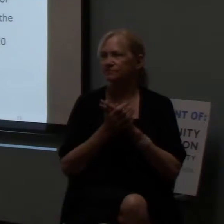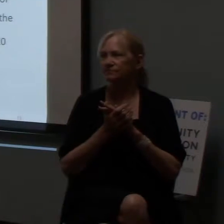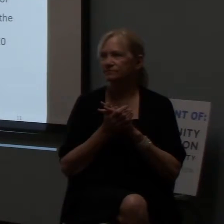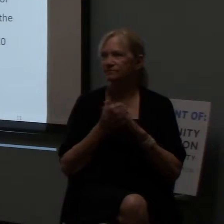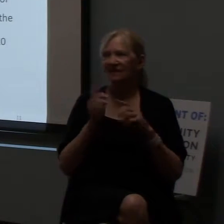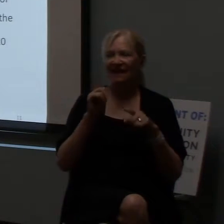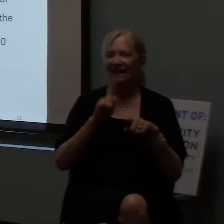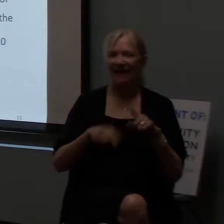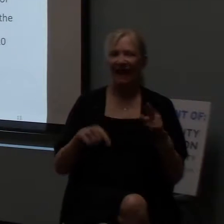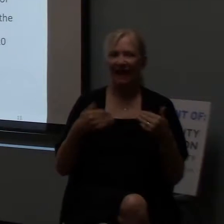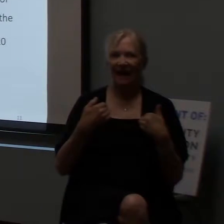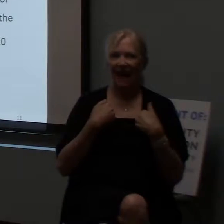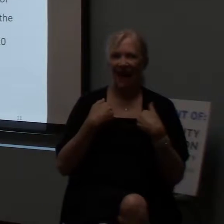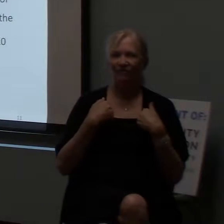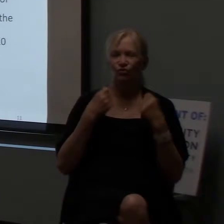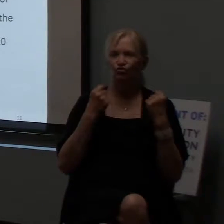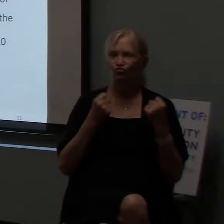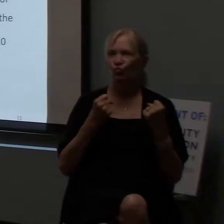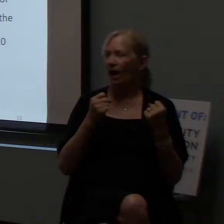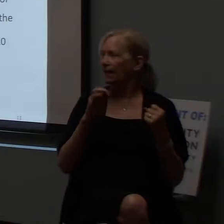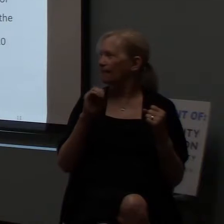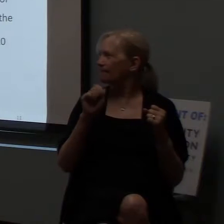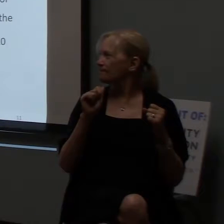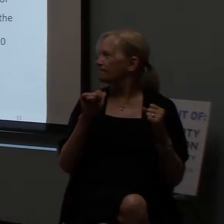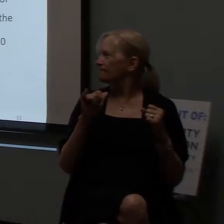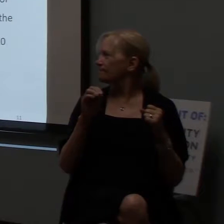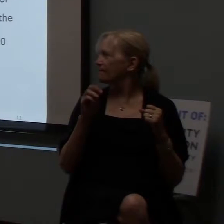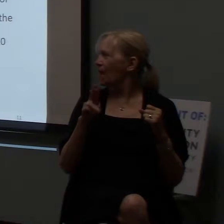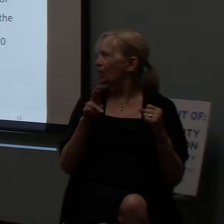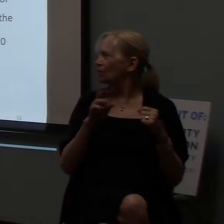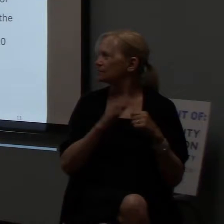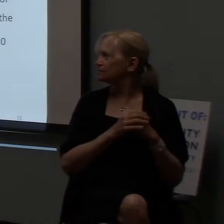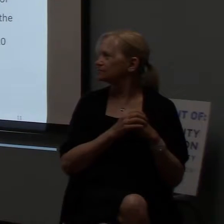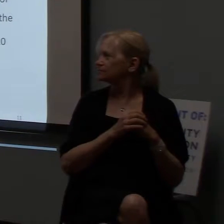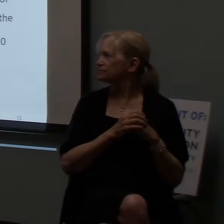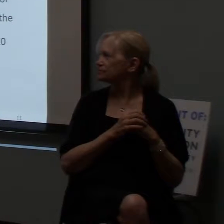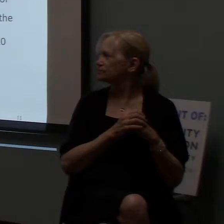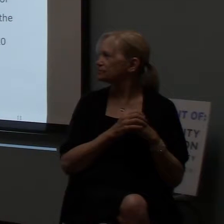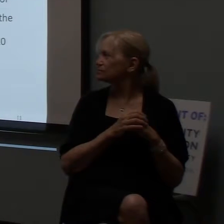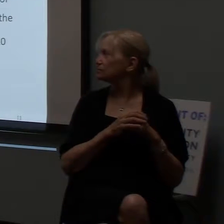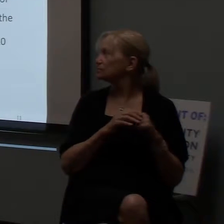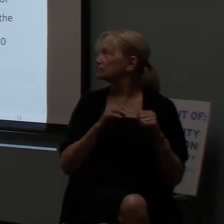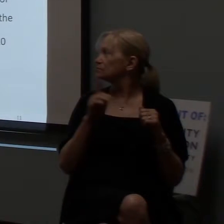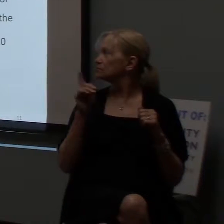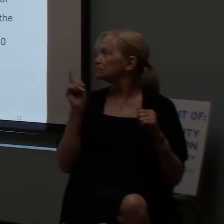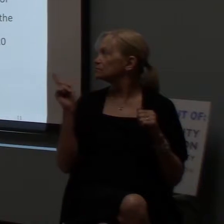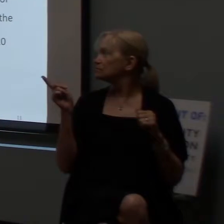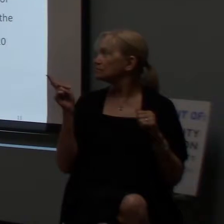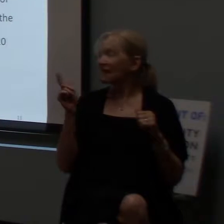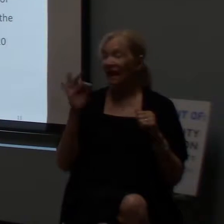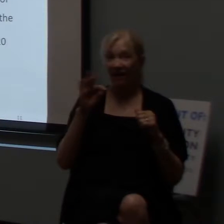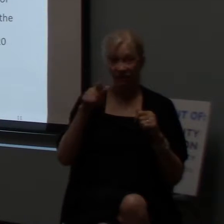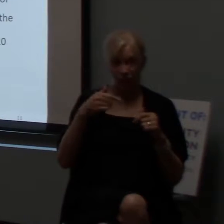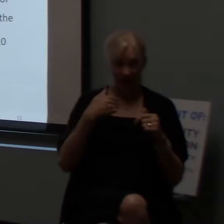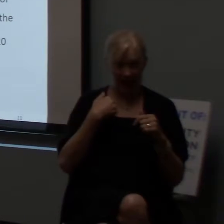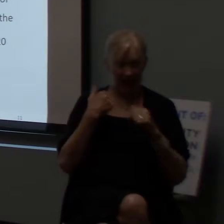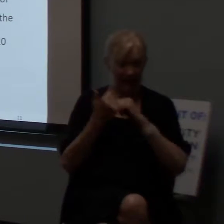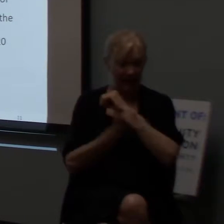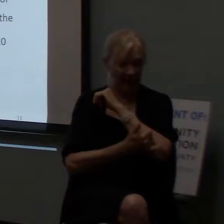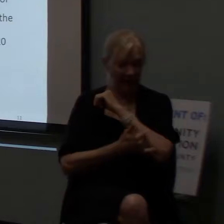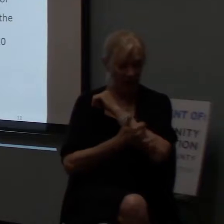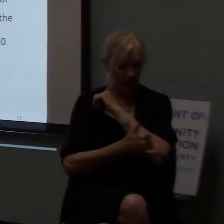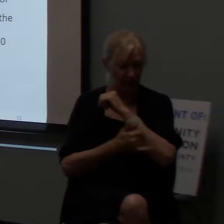it. Oh, okay. Is everybody hearing that? So that's an elected mayor, which if you had a county